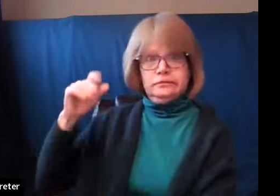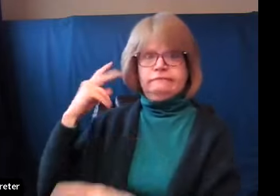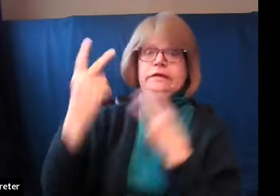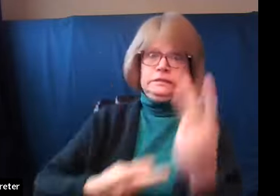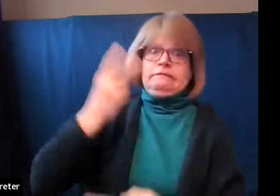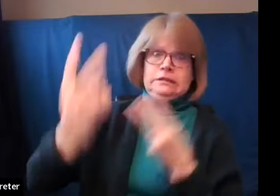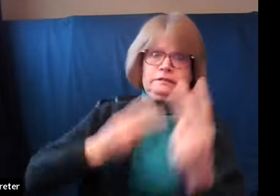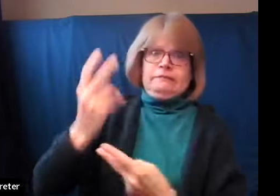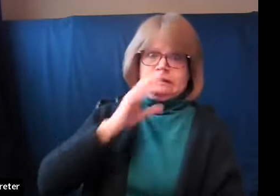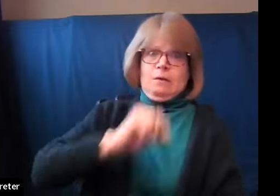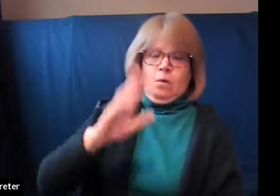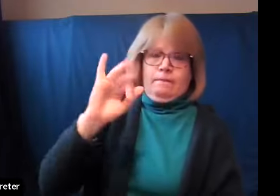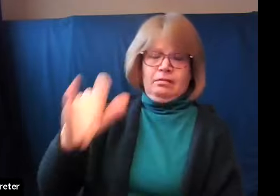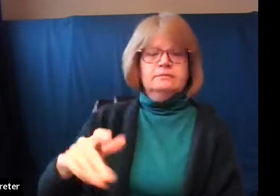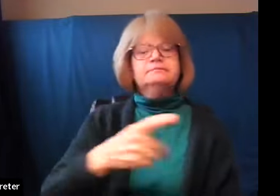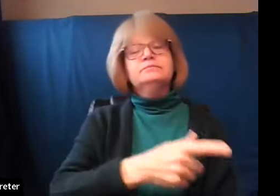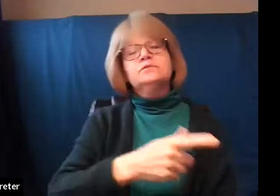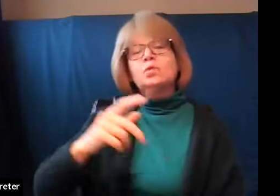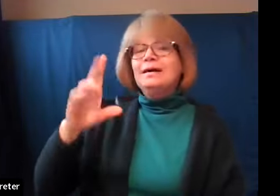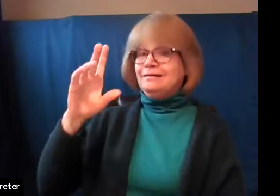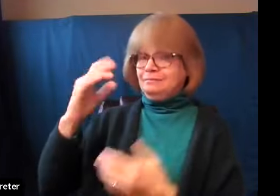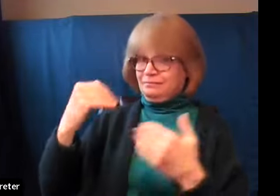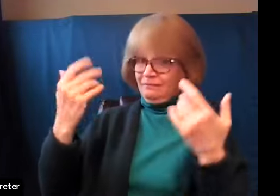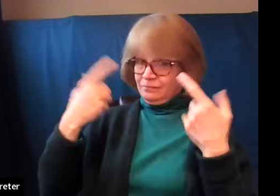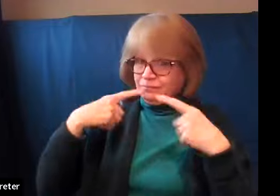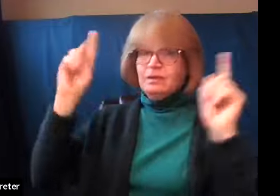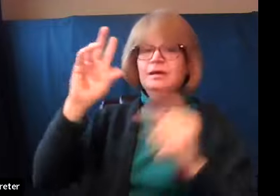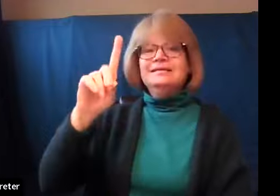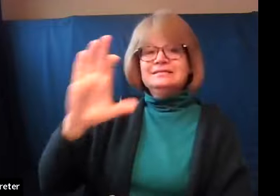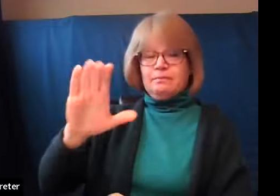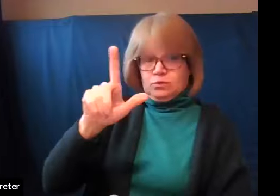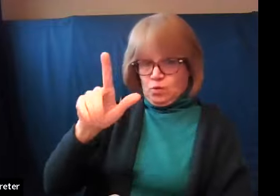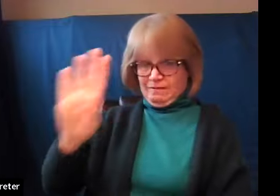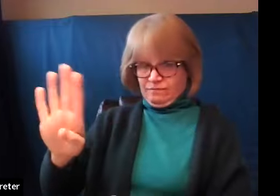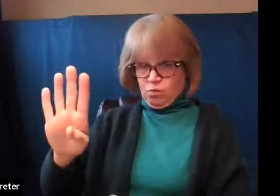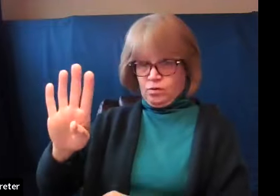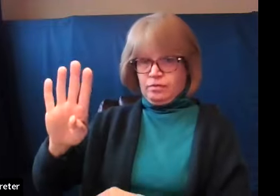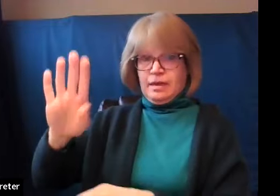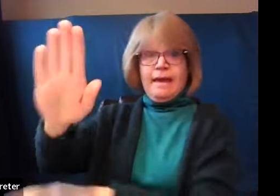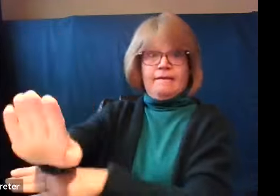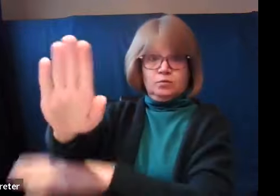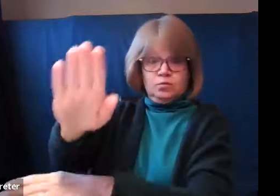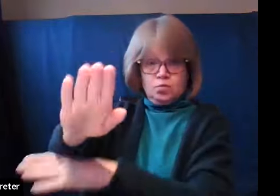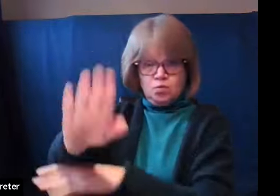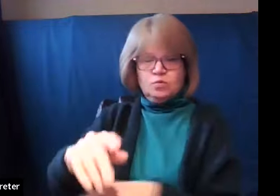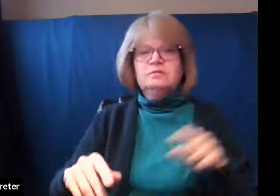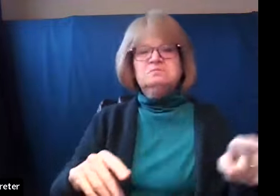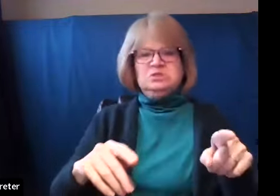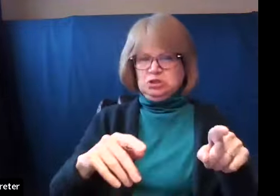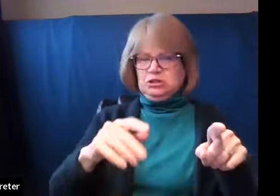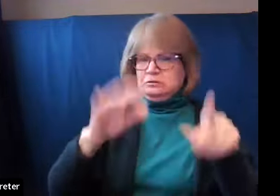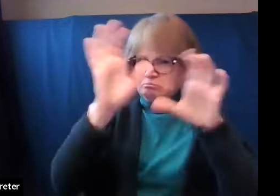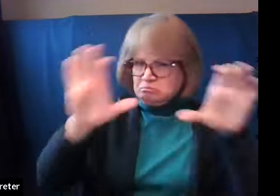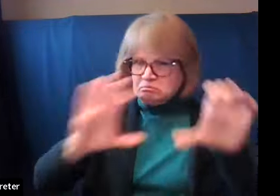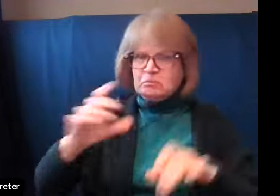Late on the afternoon of December 24th, having finalized the decorations for the evening's Christmas pageant, Irma exited